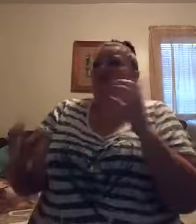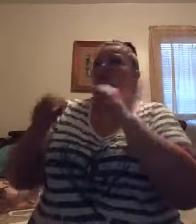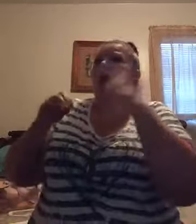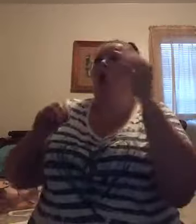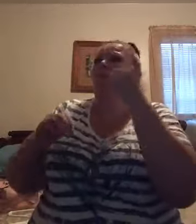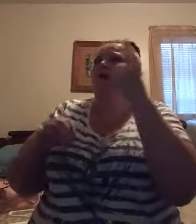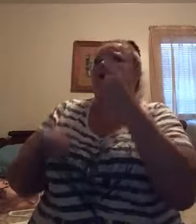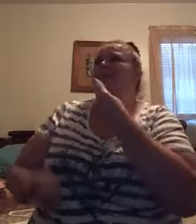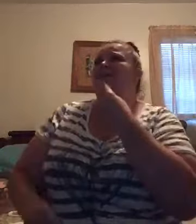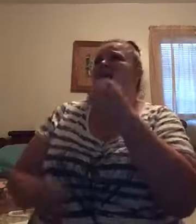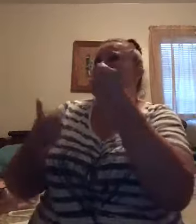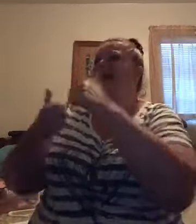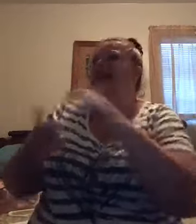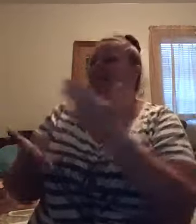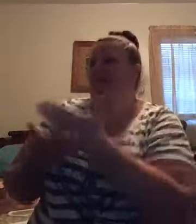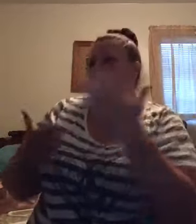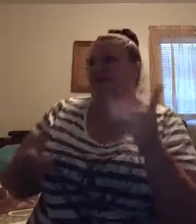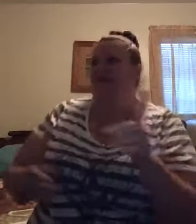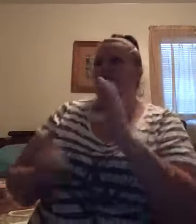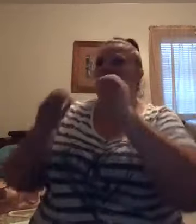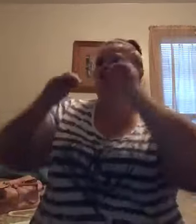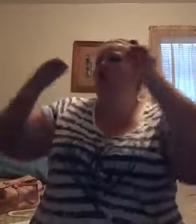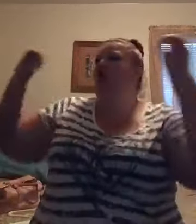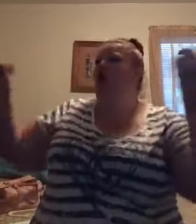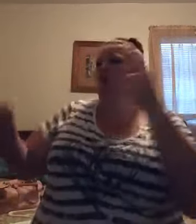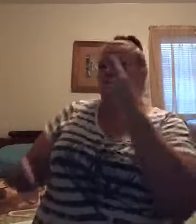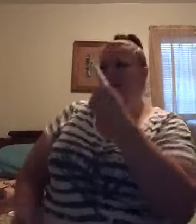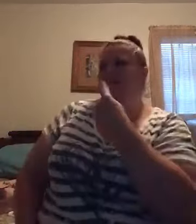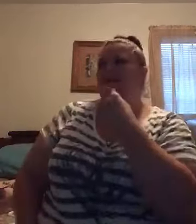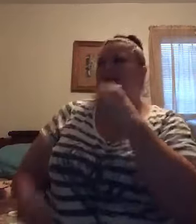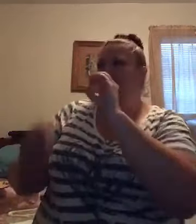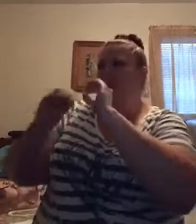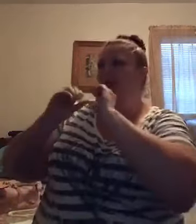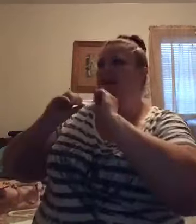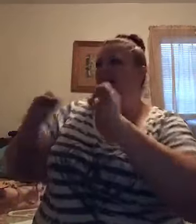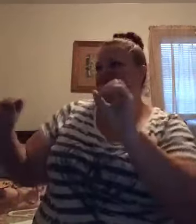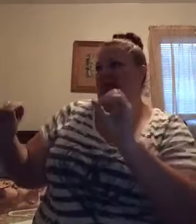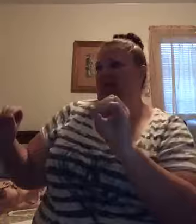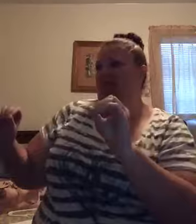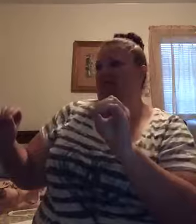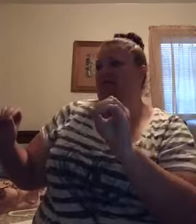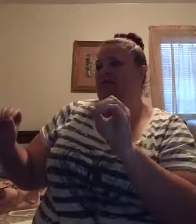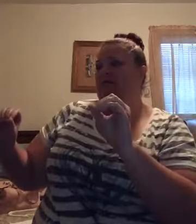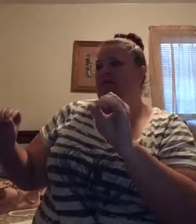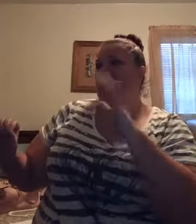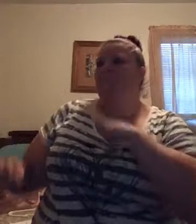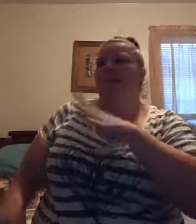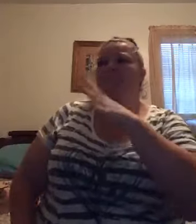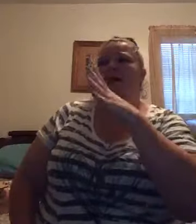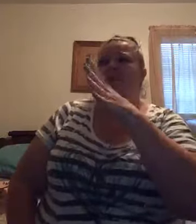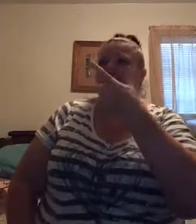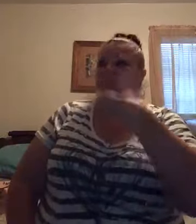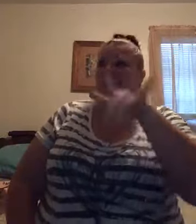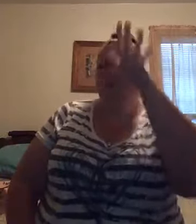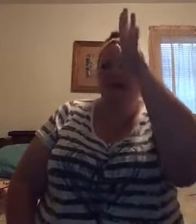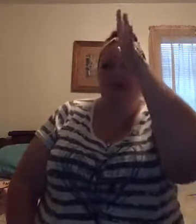No one said anything. No one said anything. My mother and my